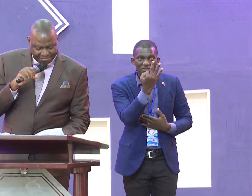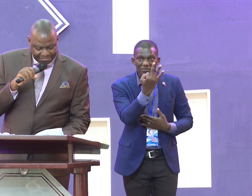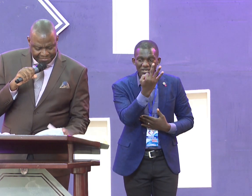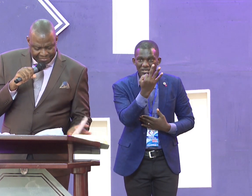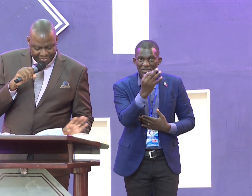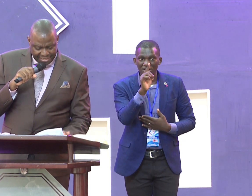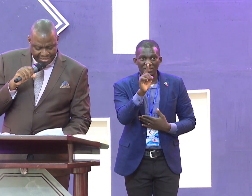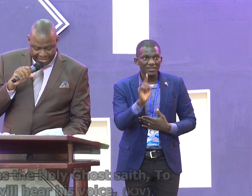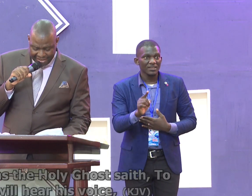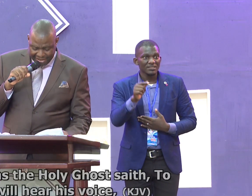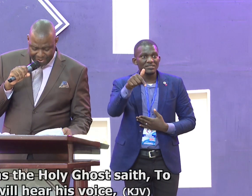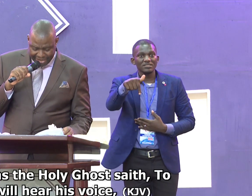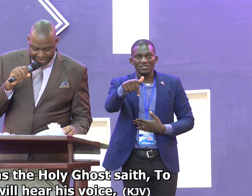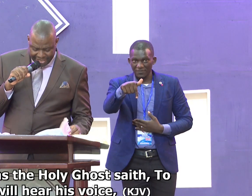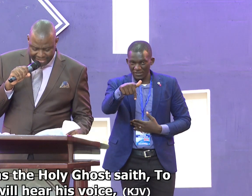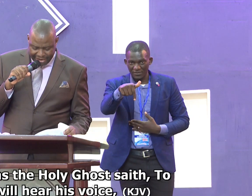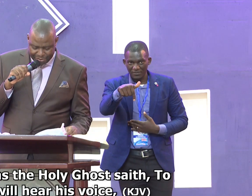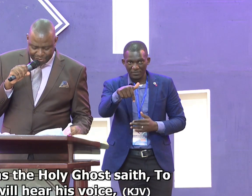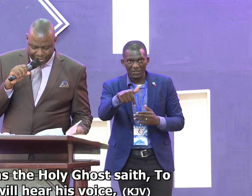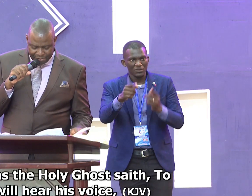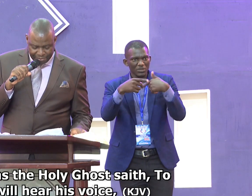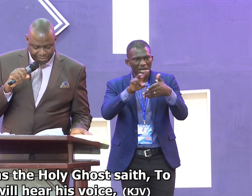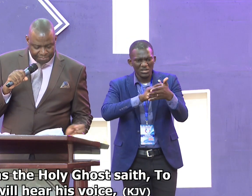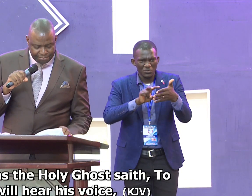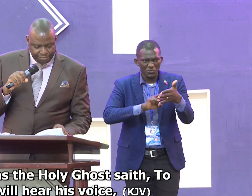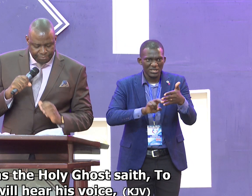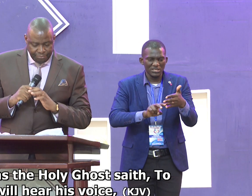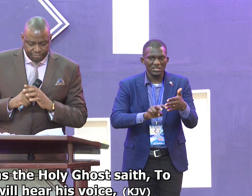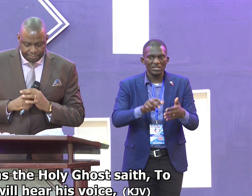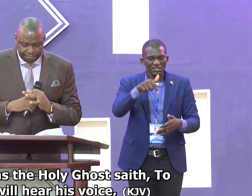3:7. And we can read up to